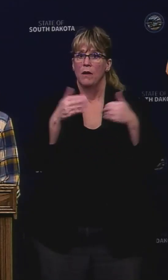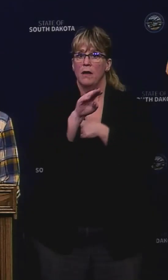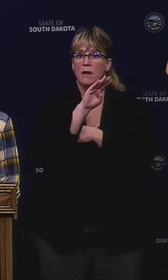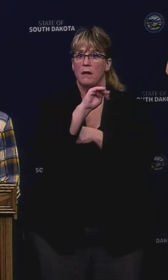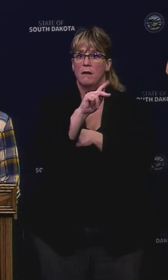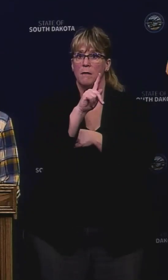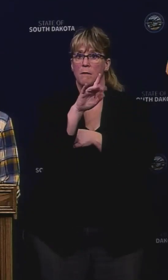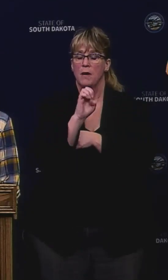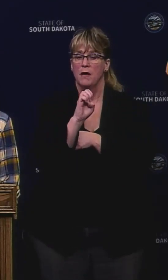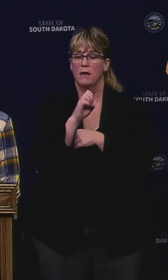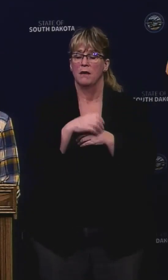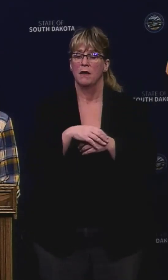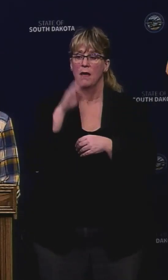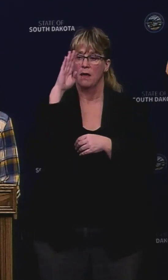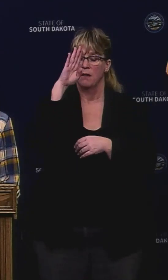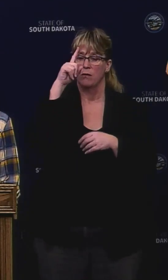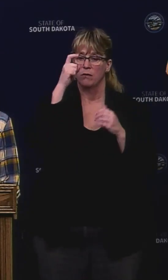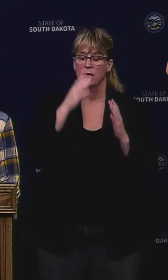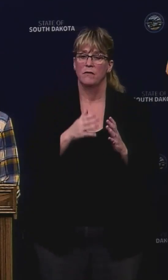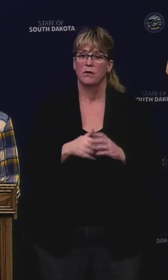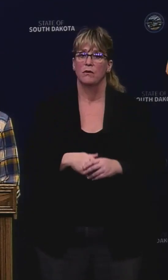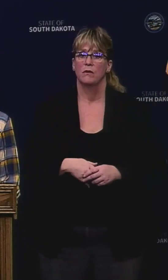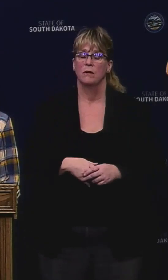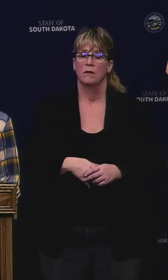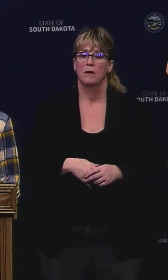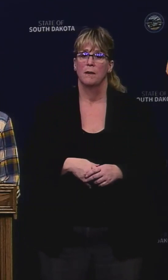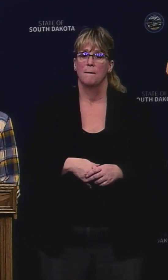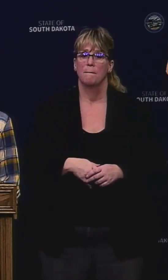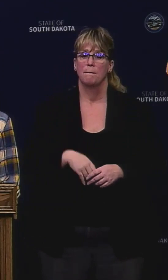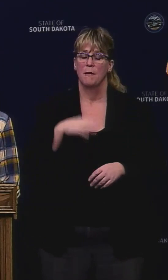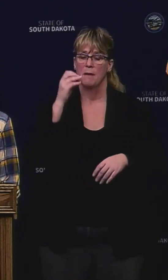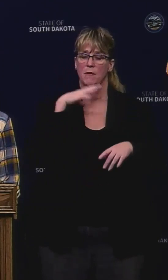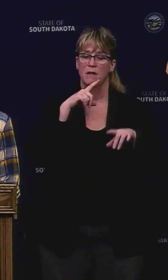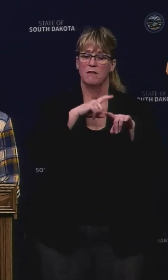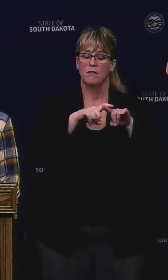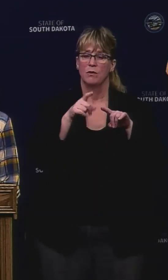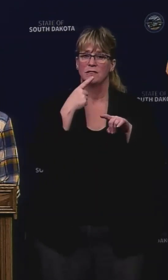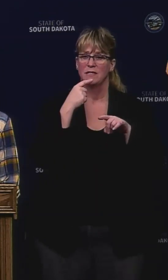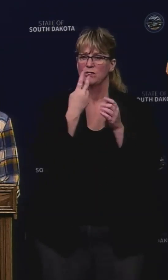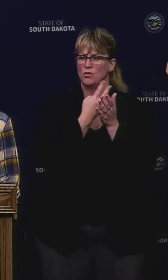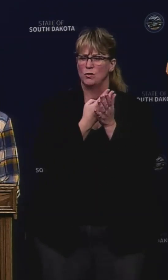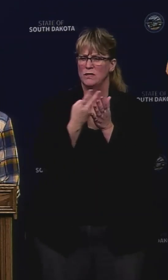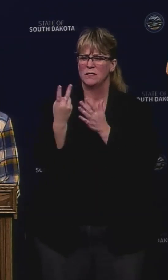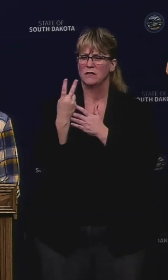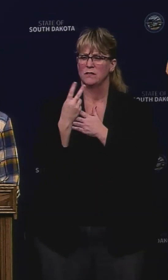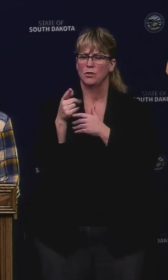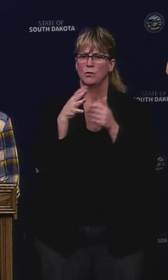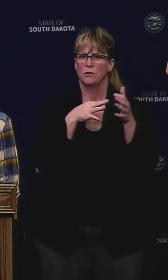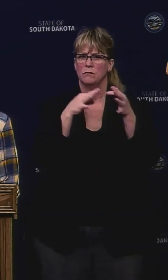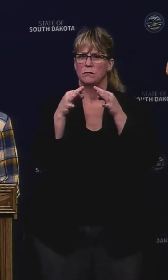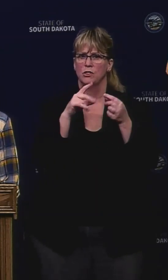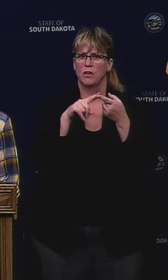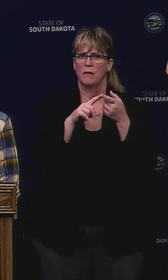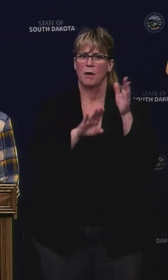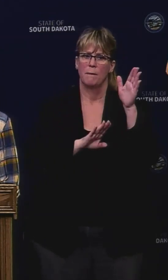Mike. Hi, Governor. Just a few weeks ago, you were talking about a